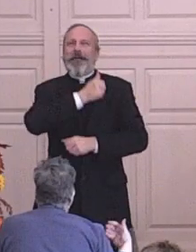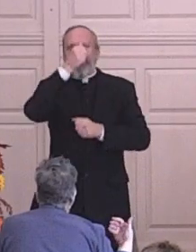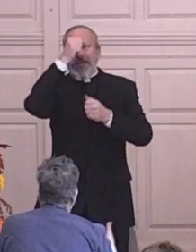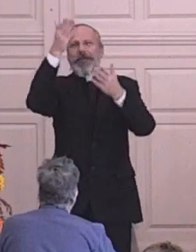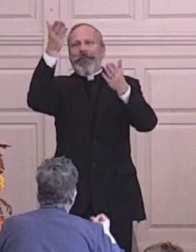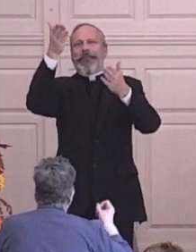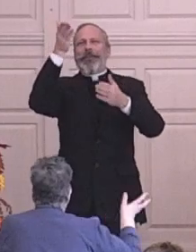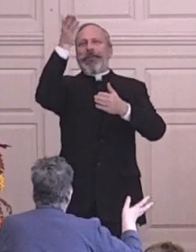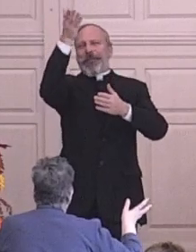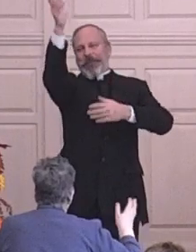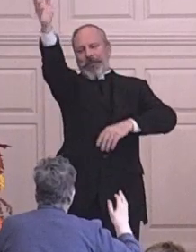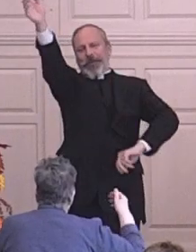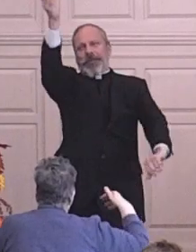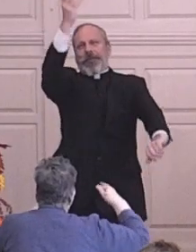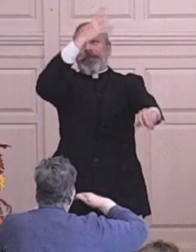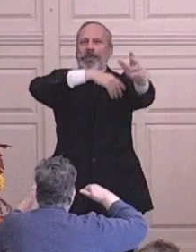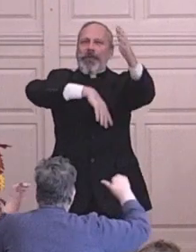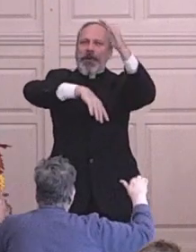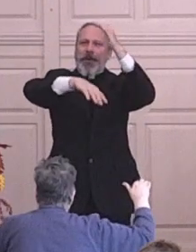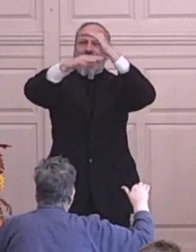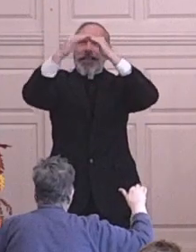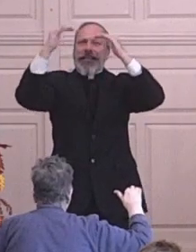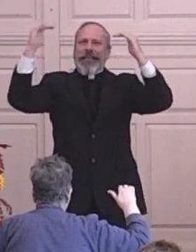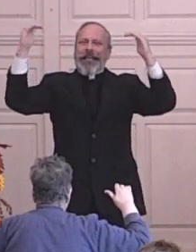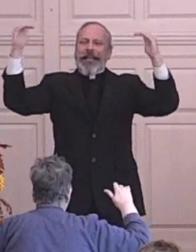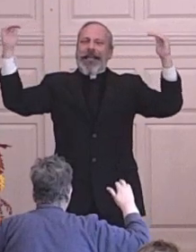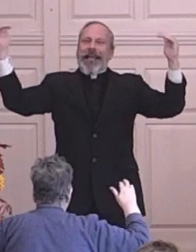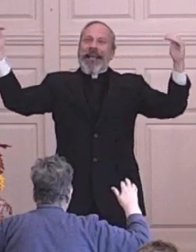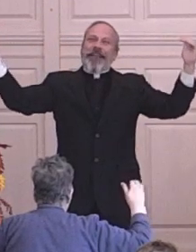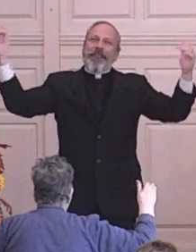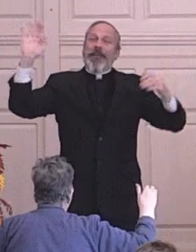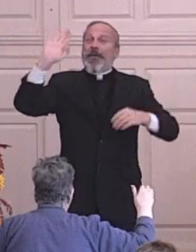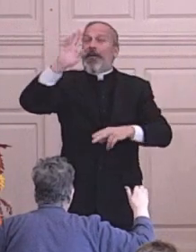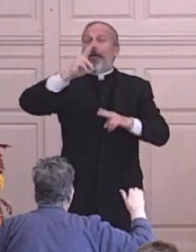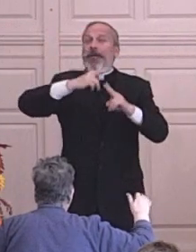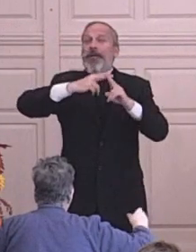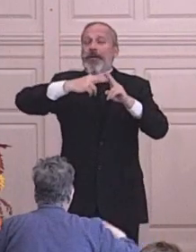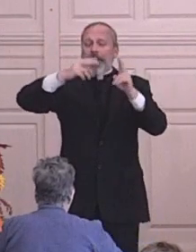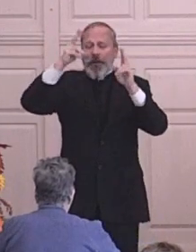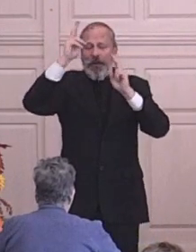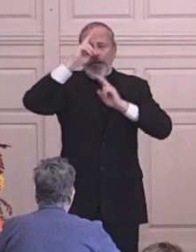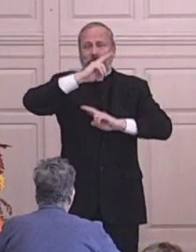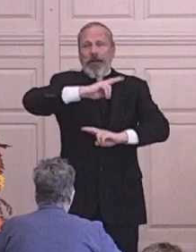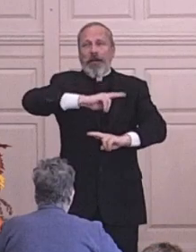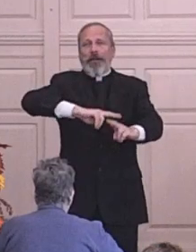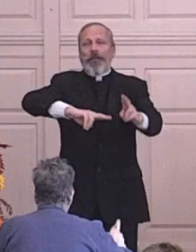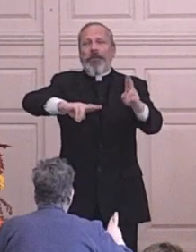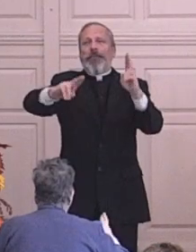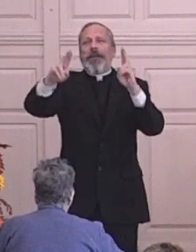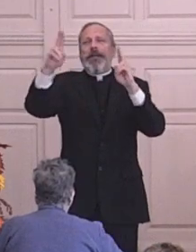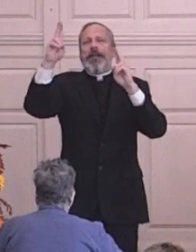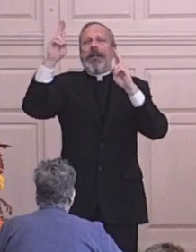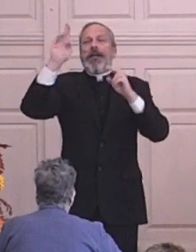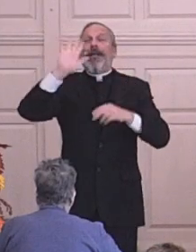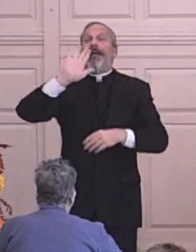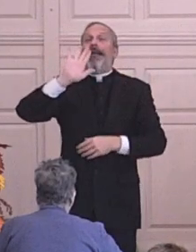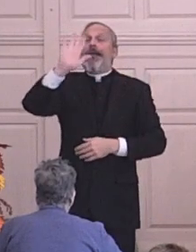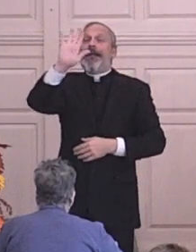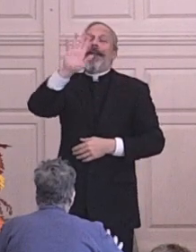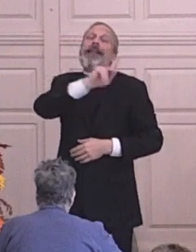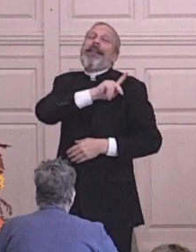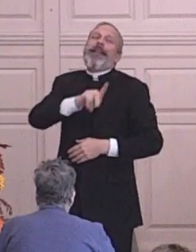say, Our Father, who art in heaven, hallowed be